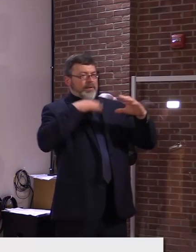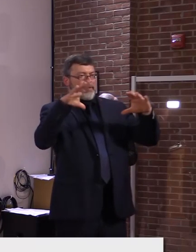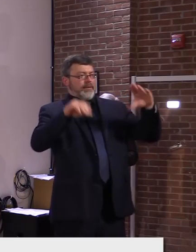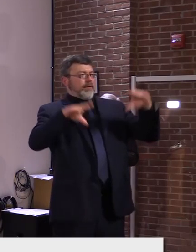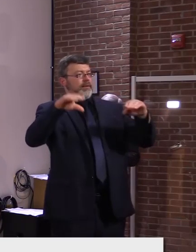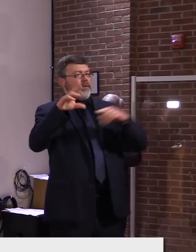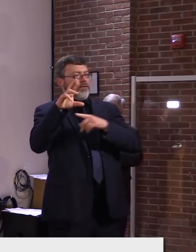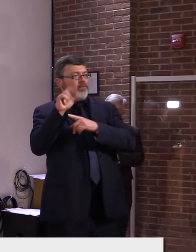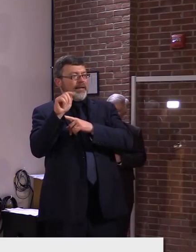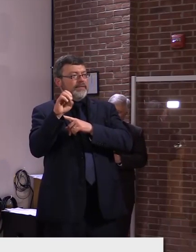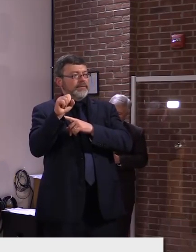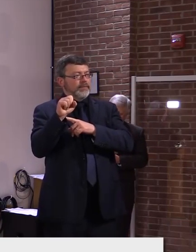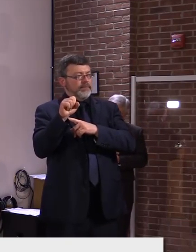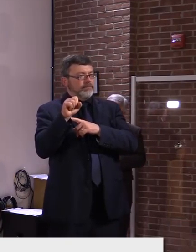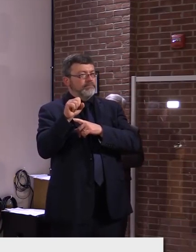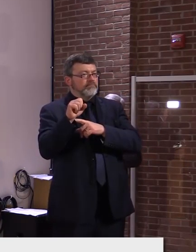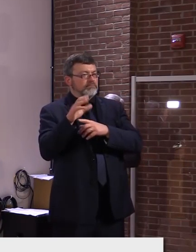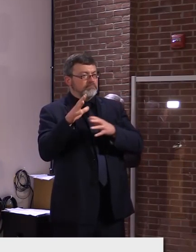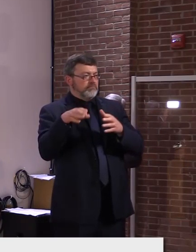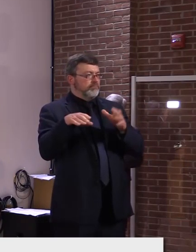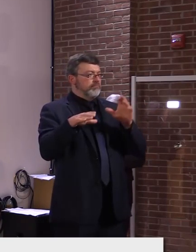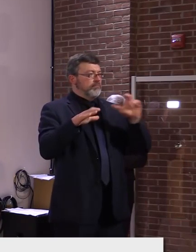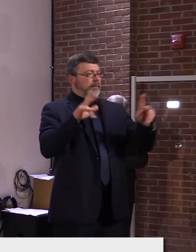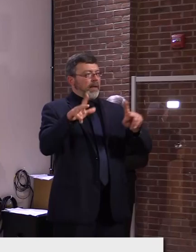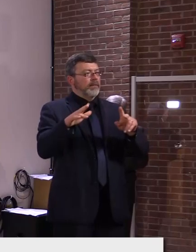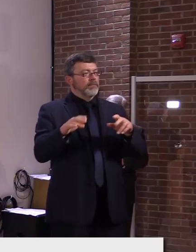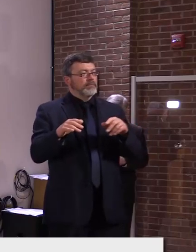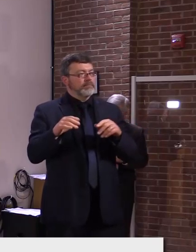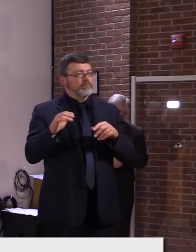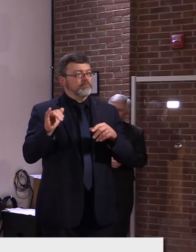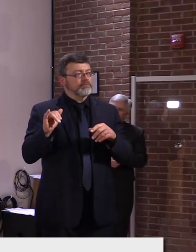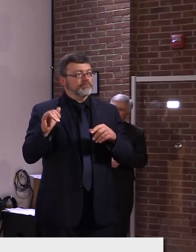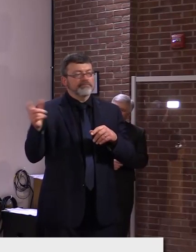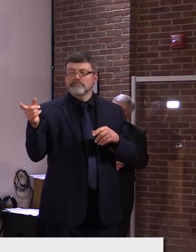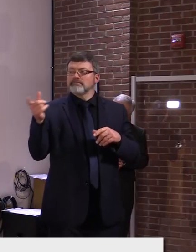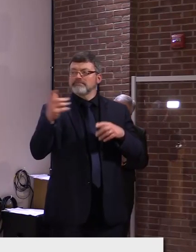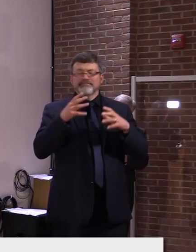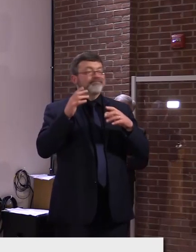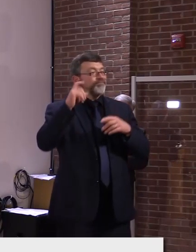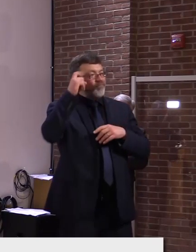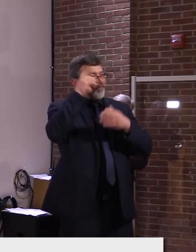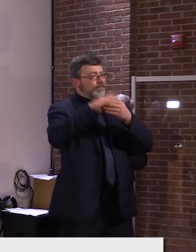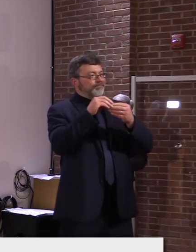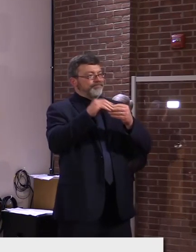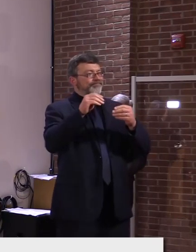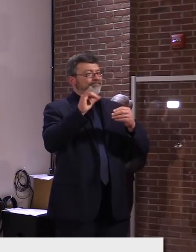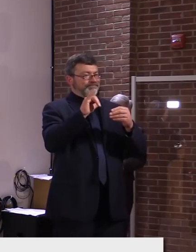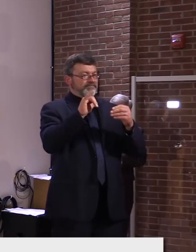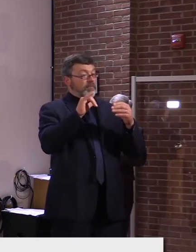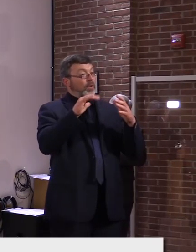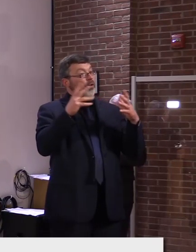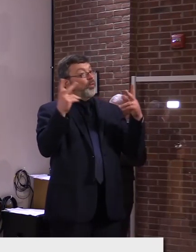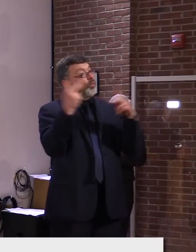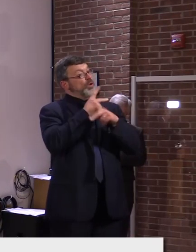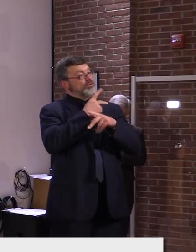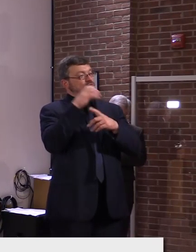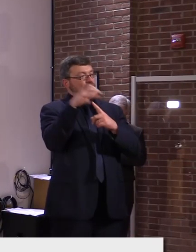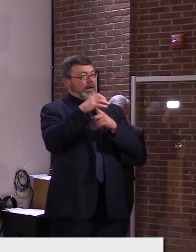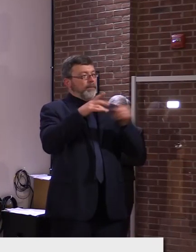been concerned about rising utility rates, electrical rates in particular, and something that we've been